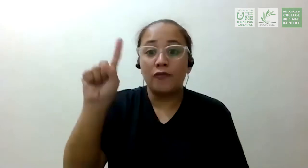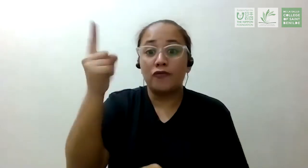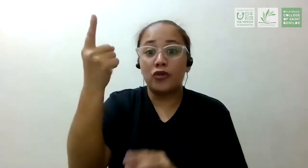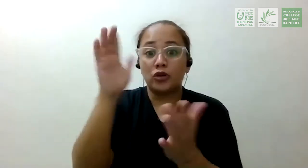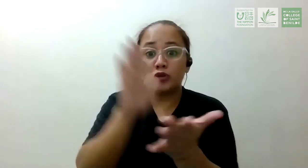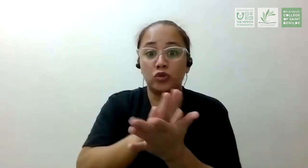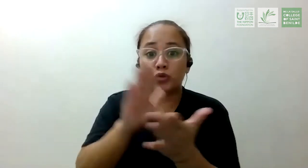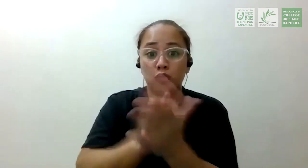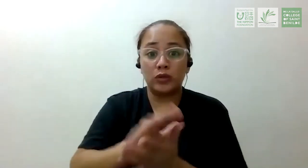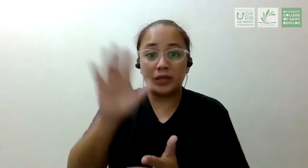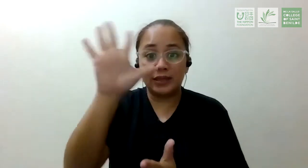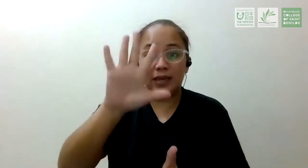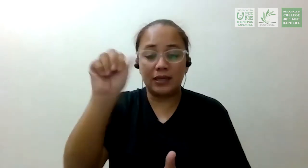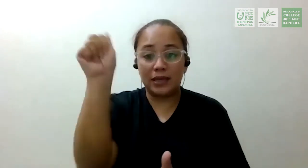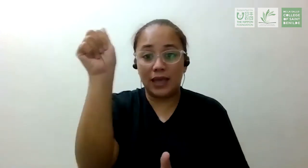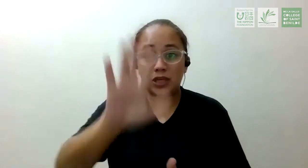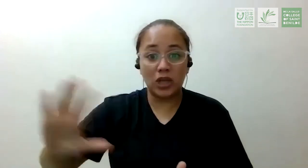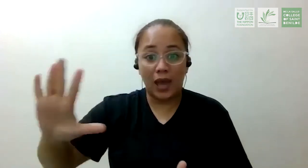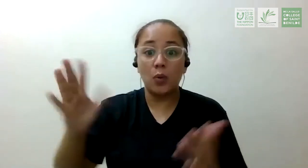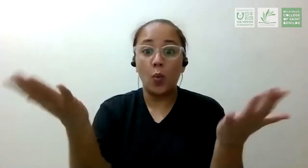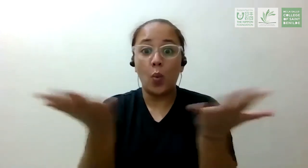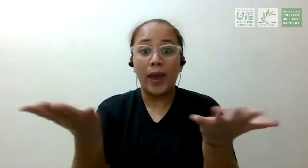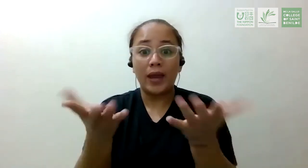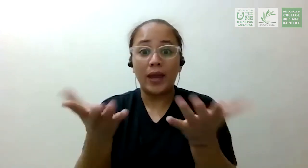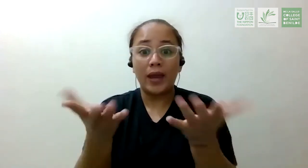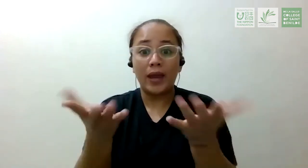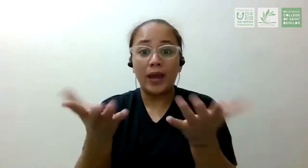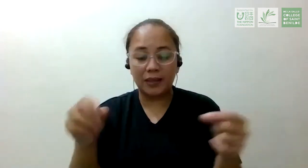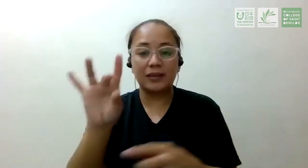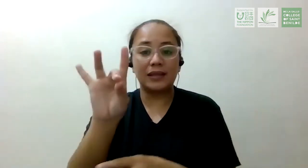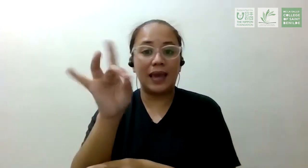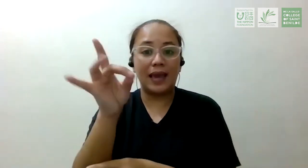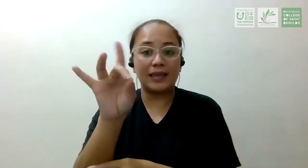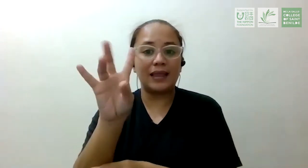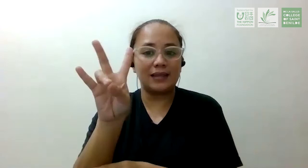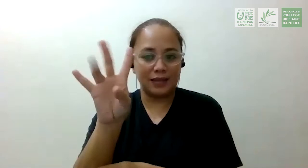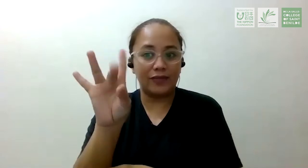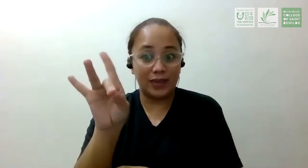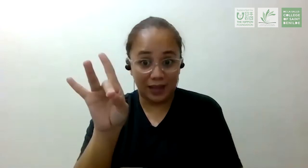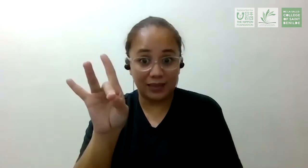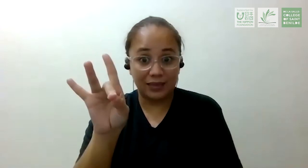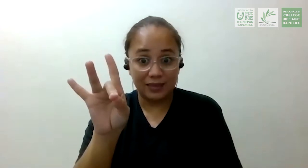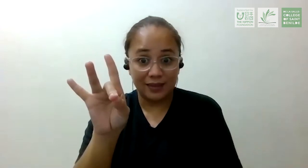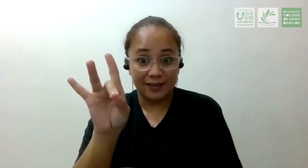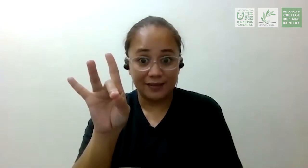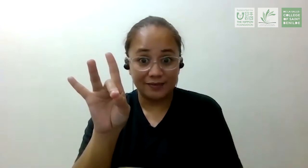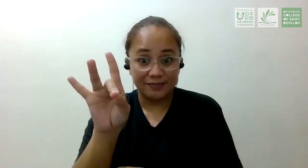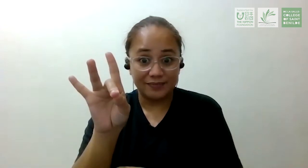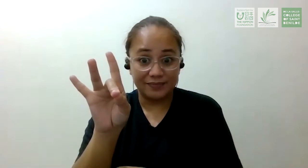deaf students was in Japan, 1878.